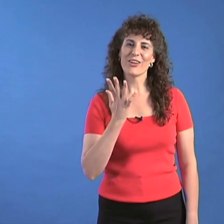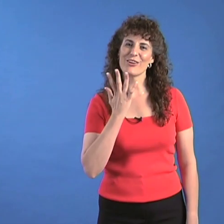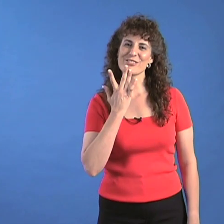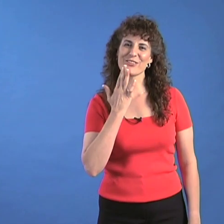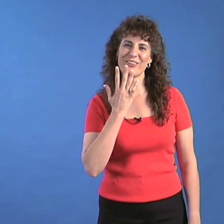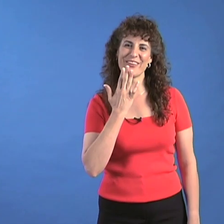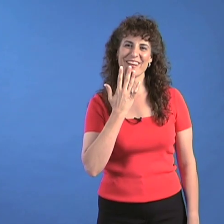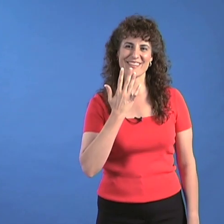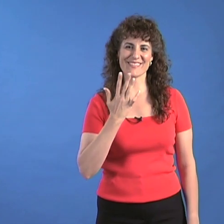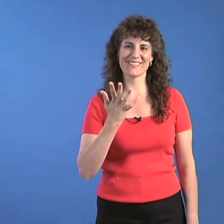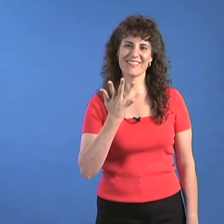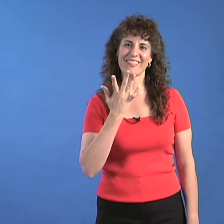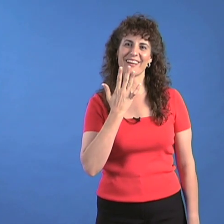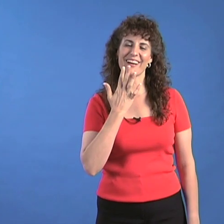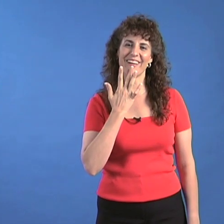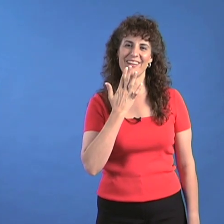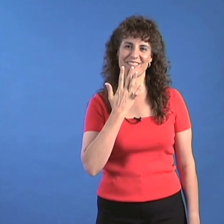Los colores, the colors.